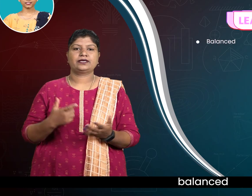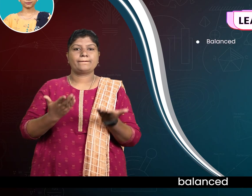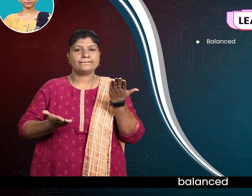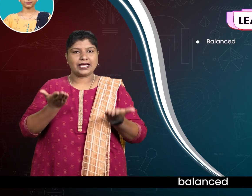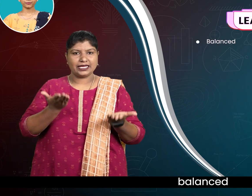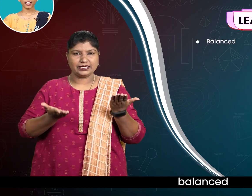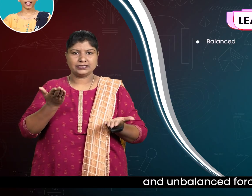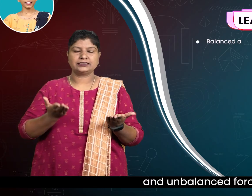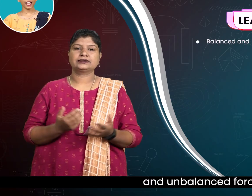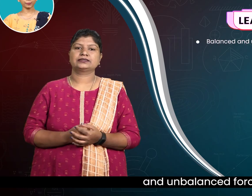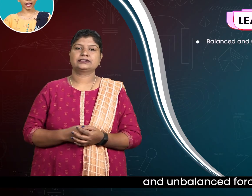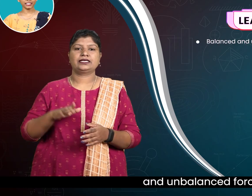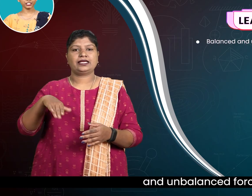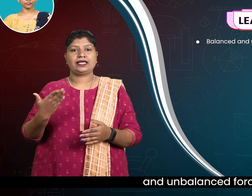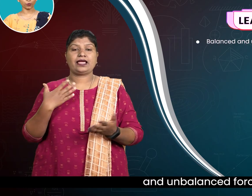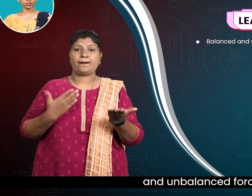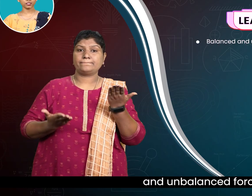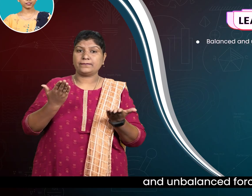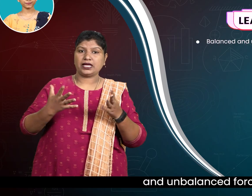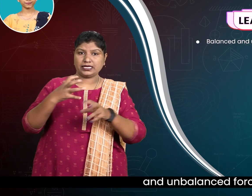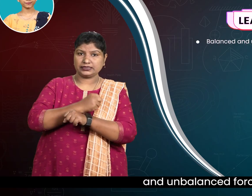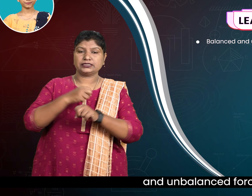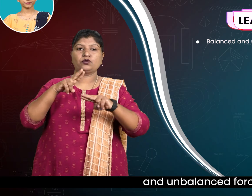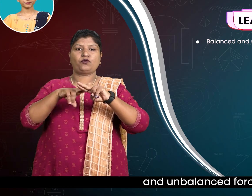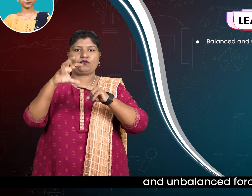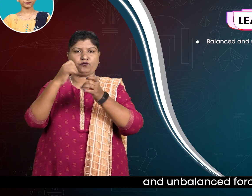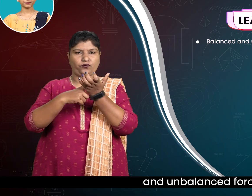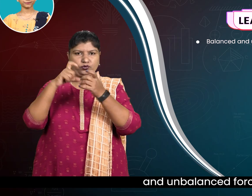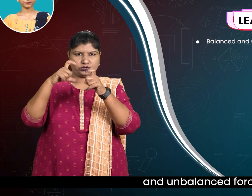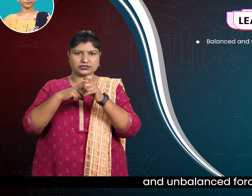Balanced and unbalanced force,